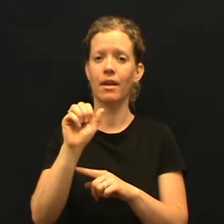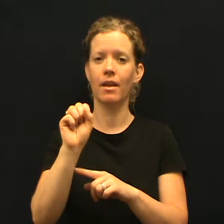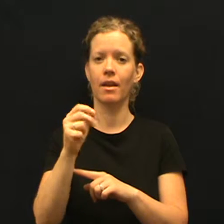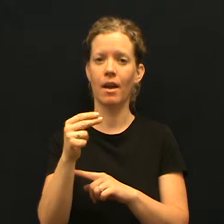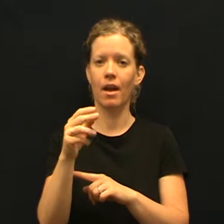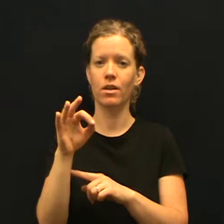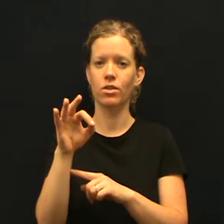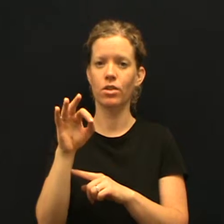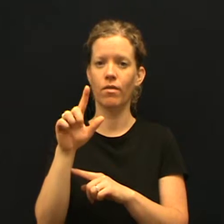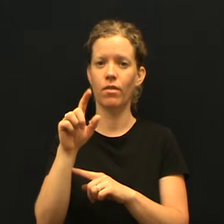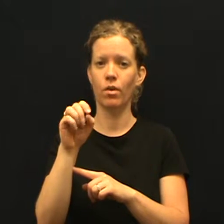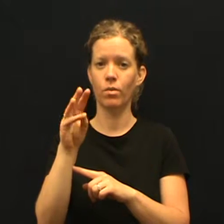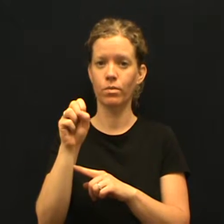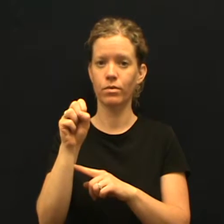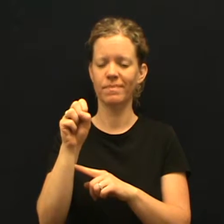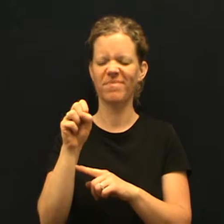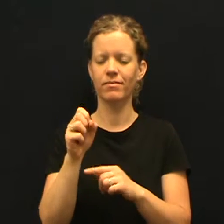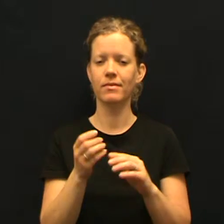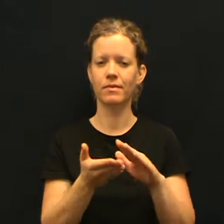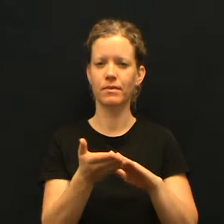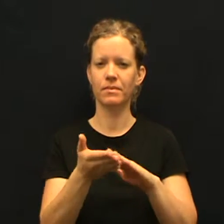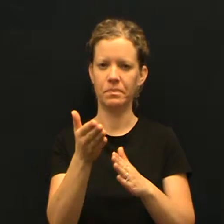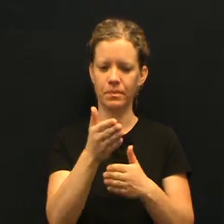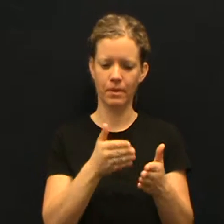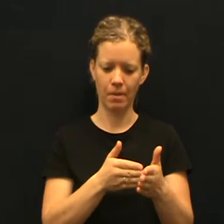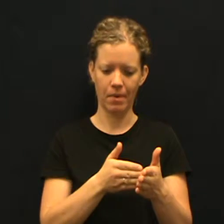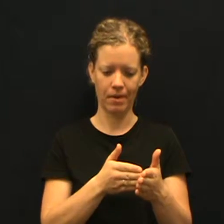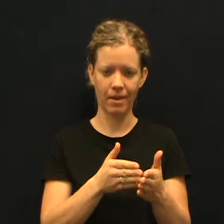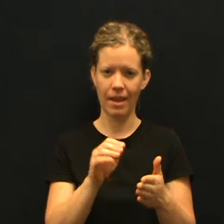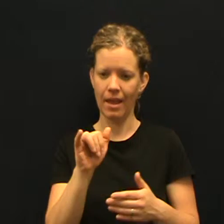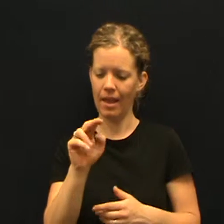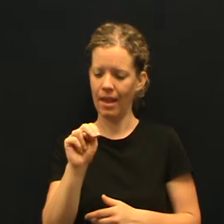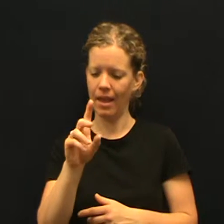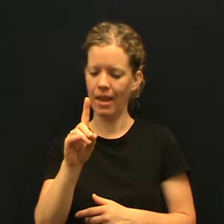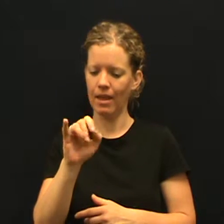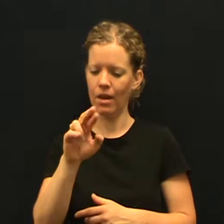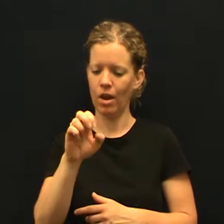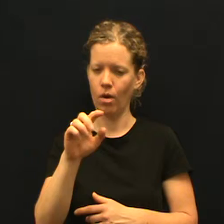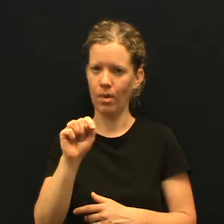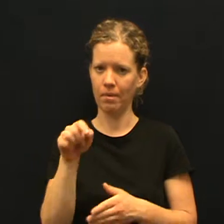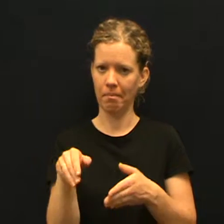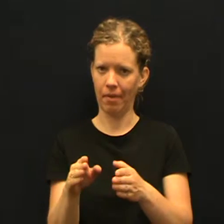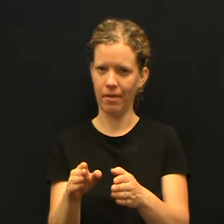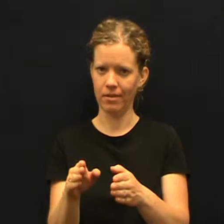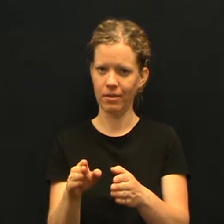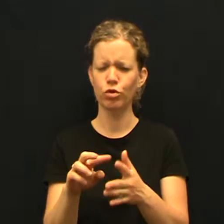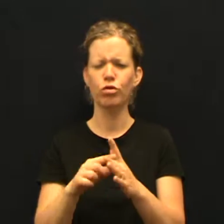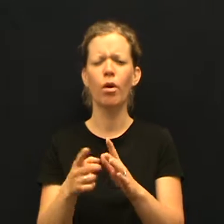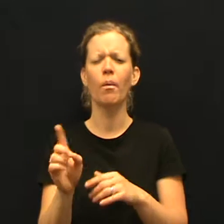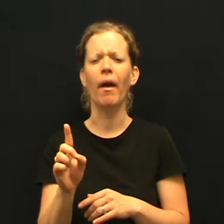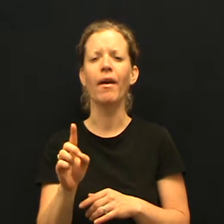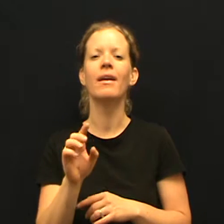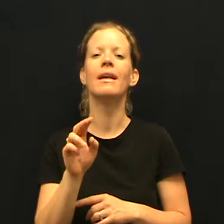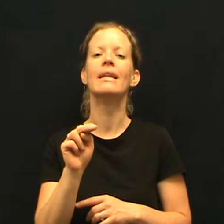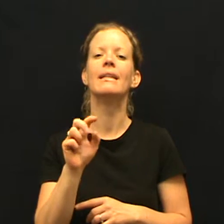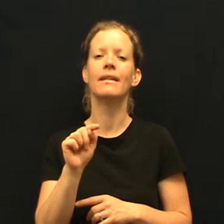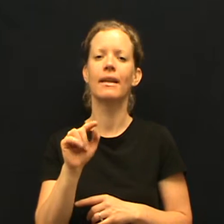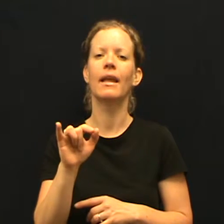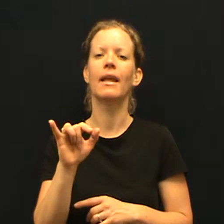the operating activities section under the indirect method is going to be net income. And here we have net income of